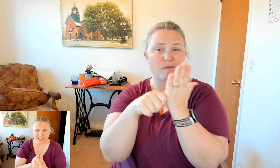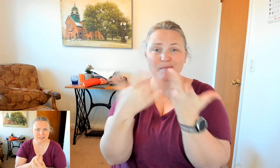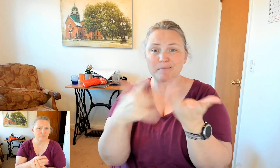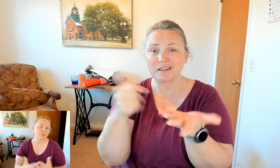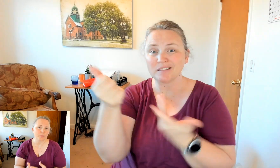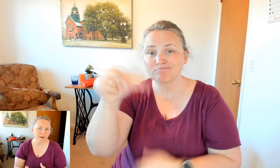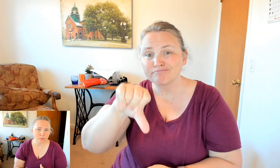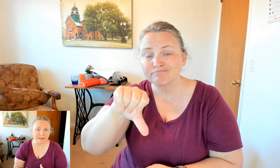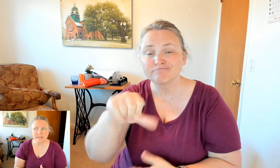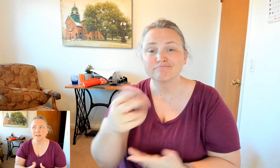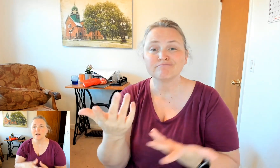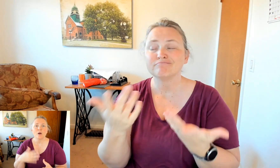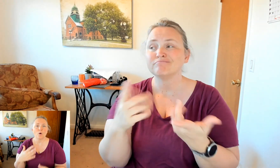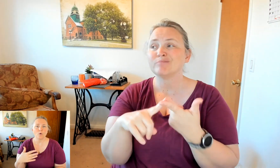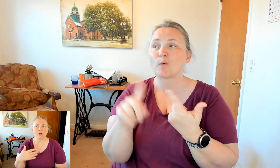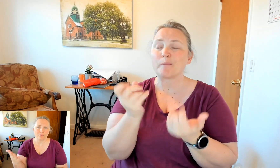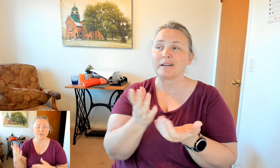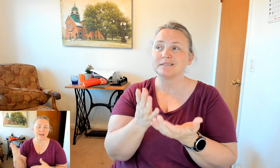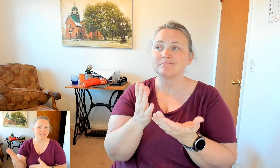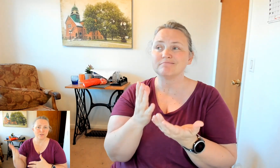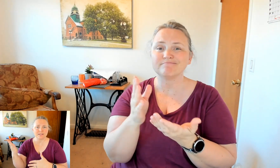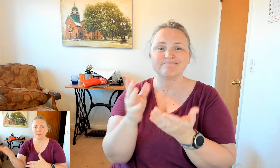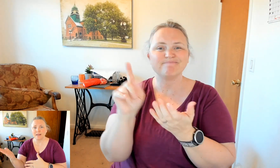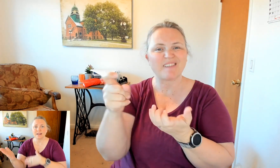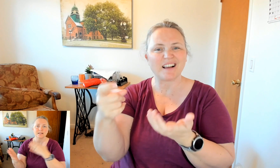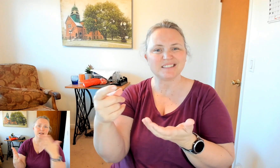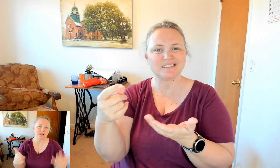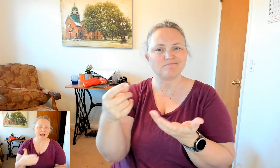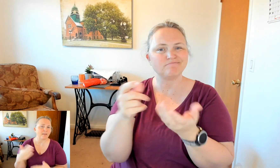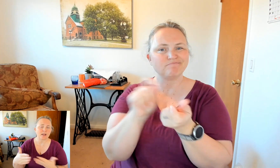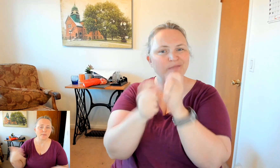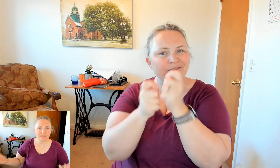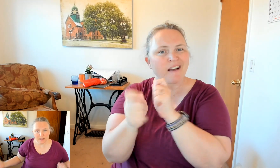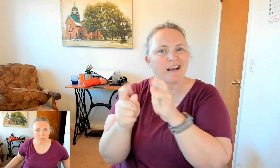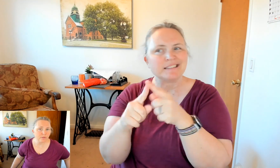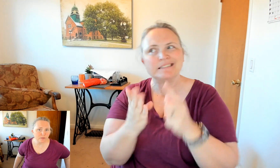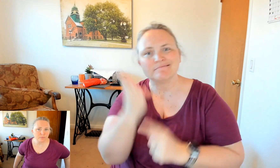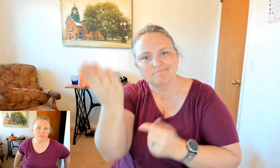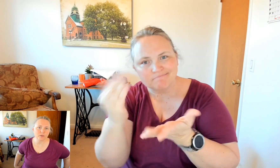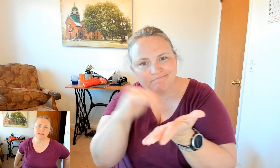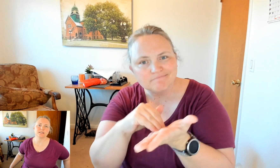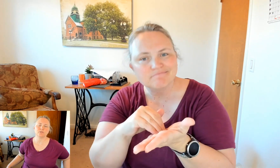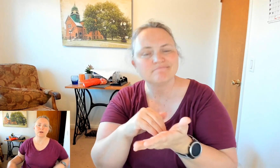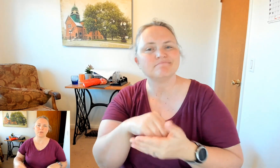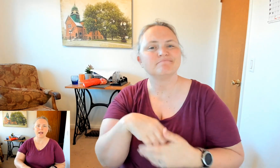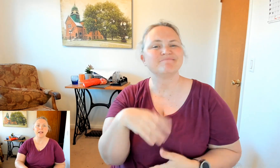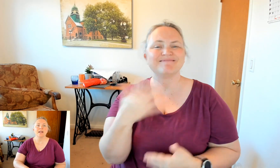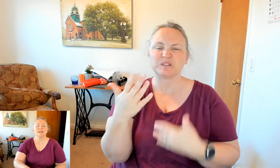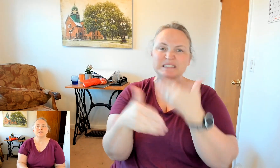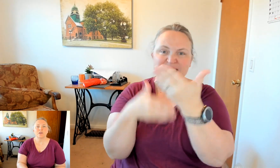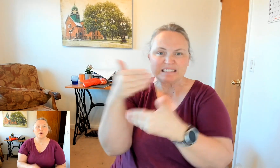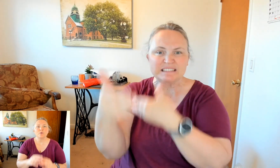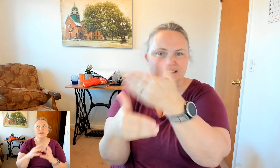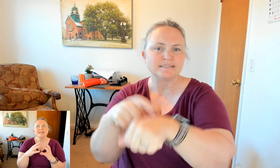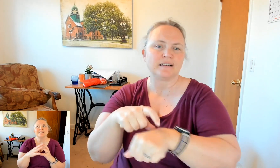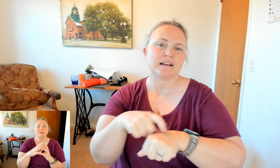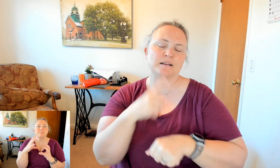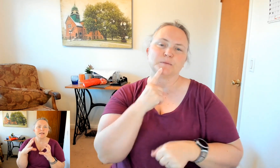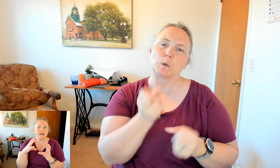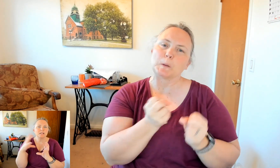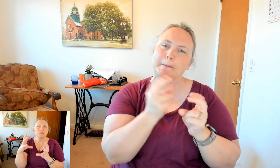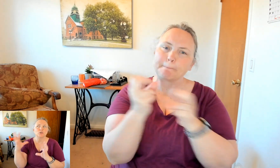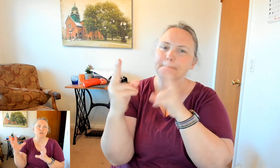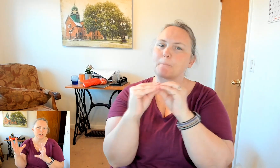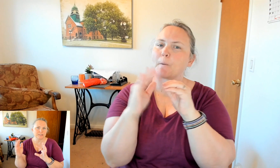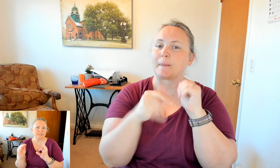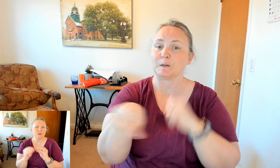to be rejected for whatever reason or revise and resubmit, and it's not going to have time to get approval before you need to apply. So